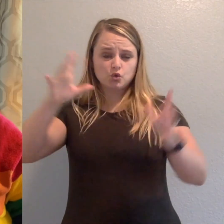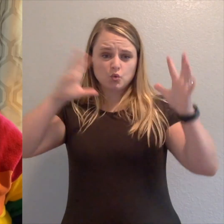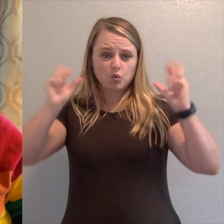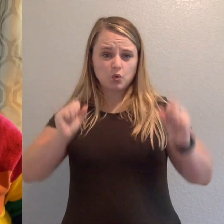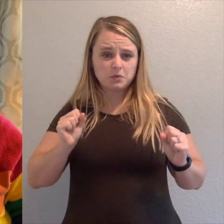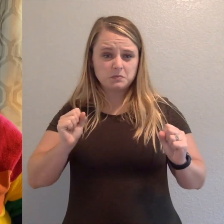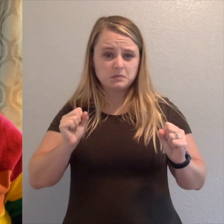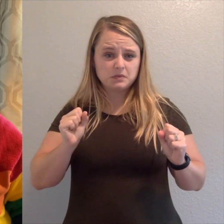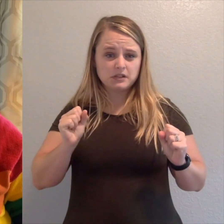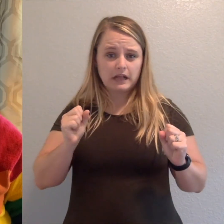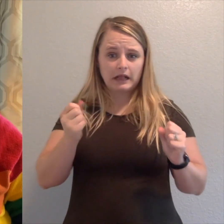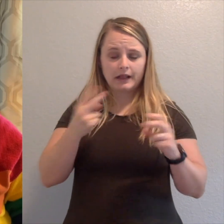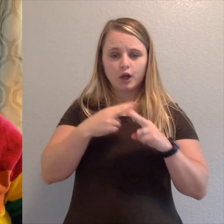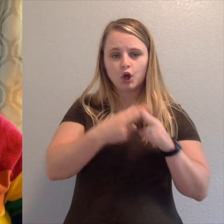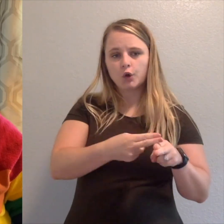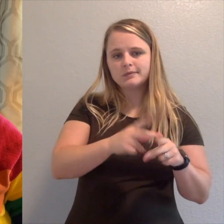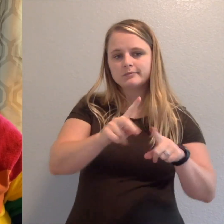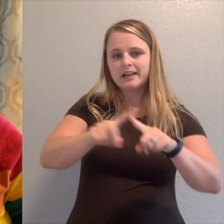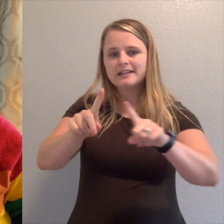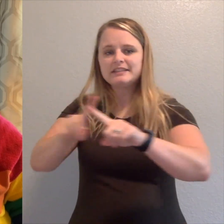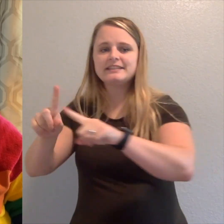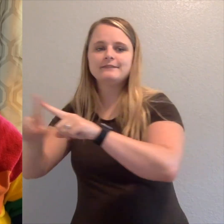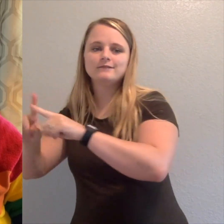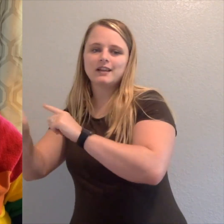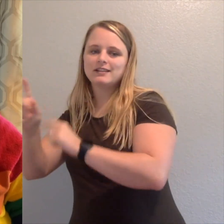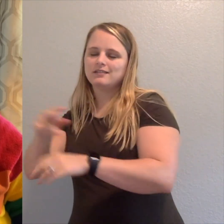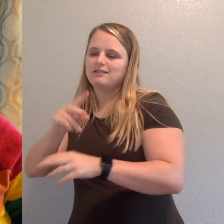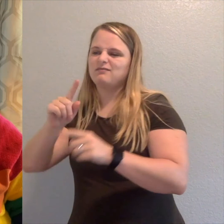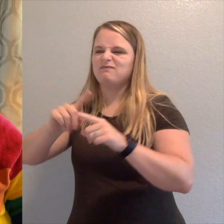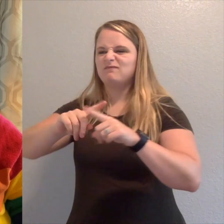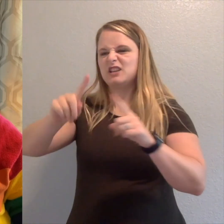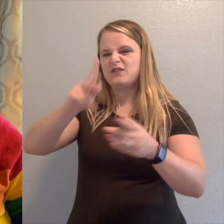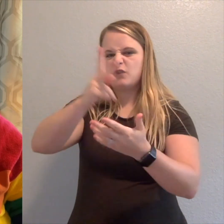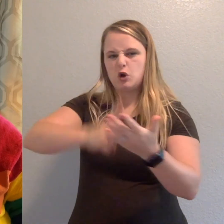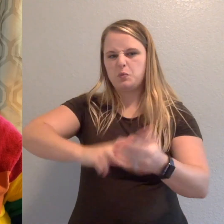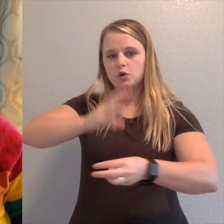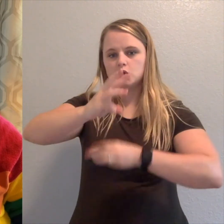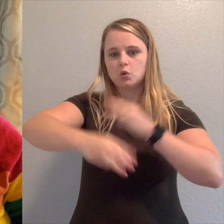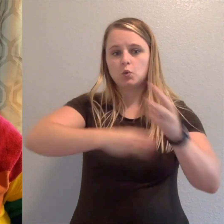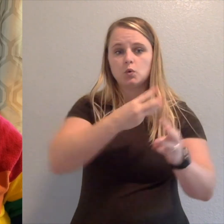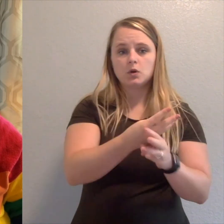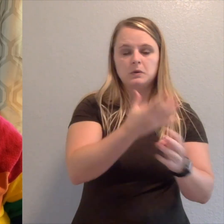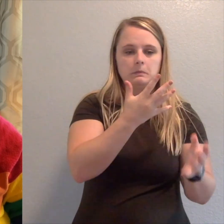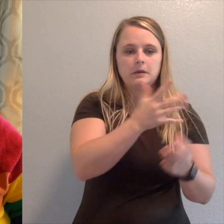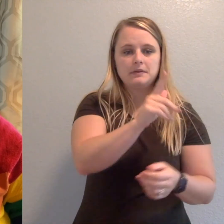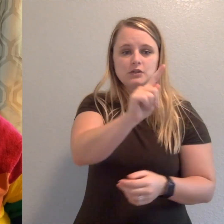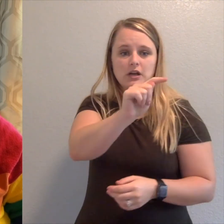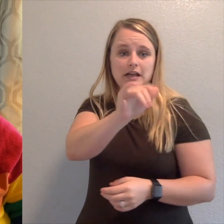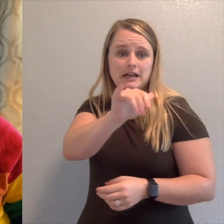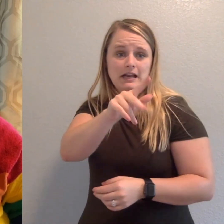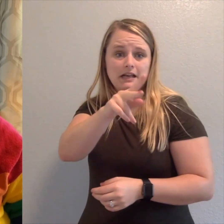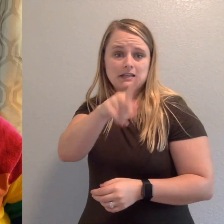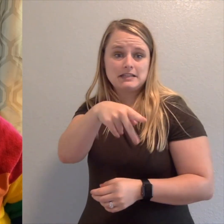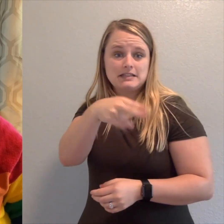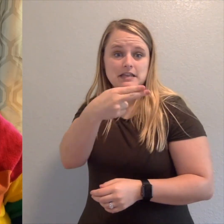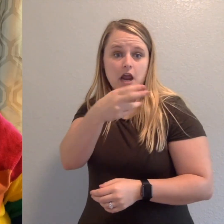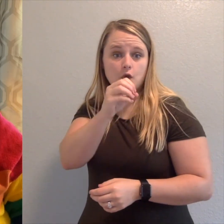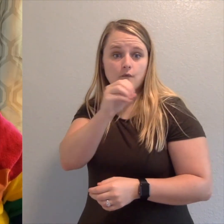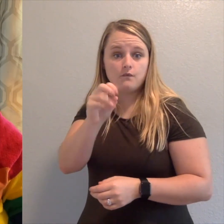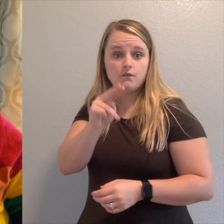These storms are called something different all over the world. Sometimes we hear about something called a